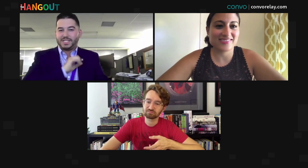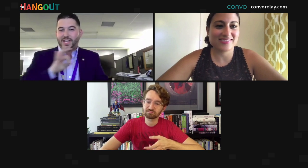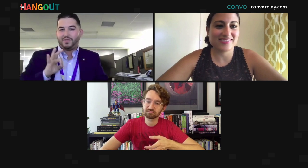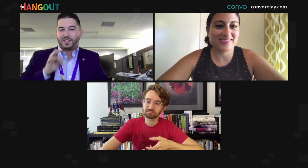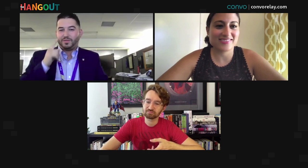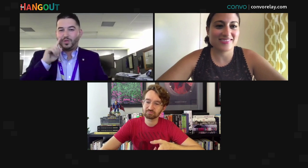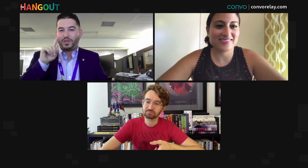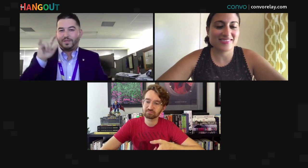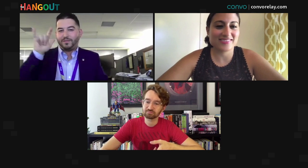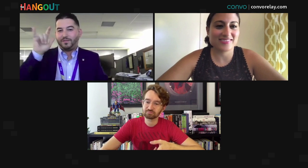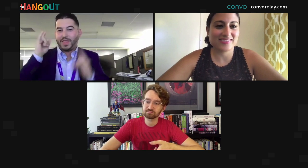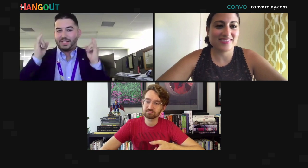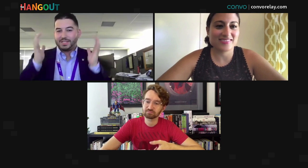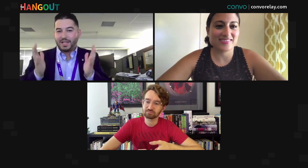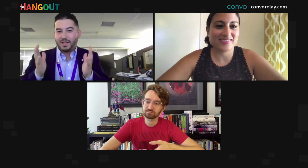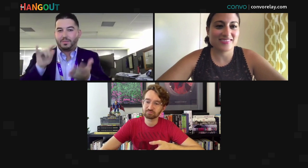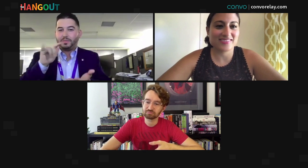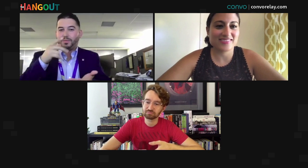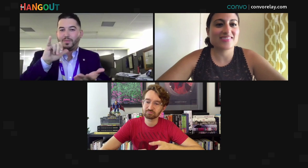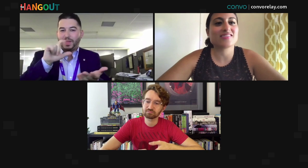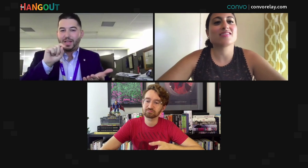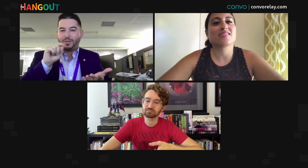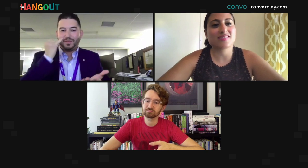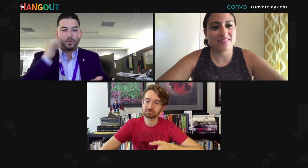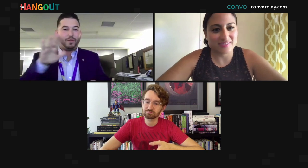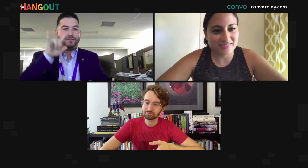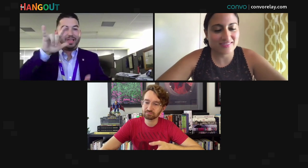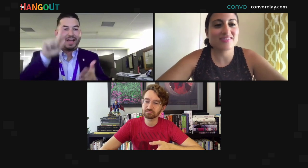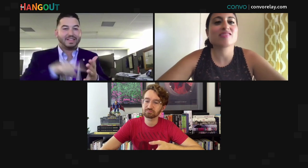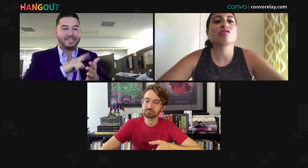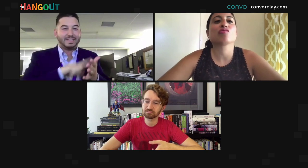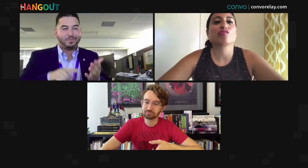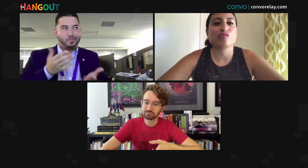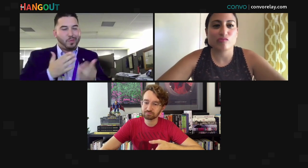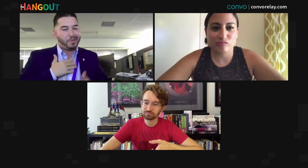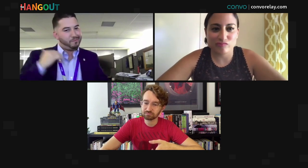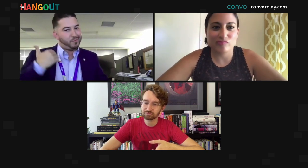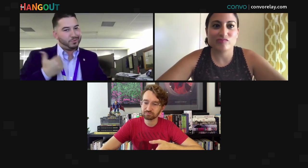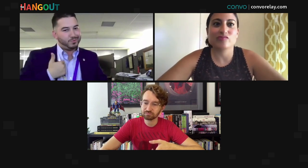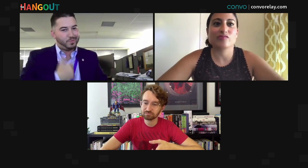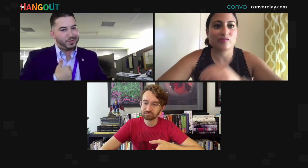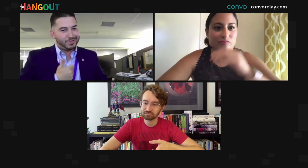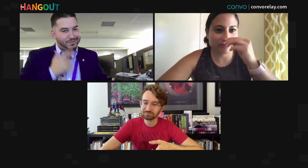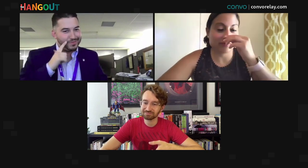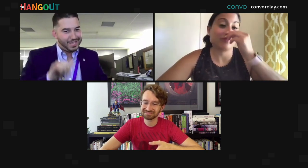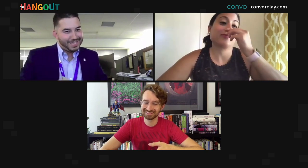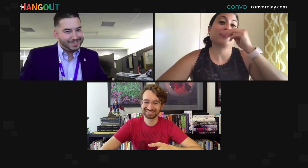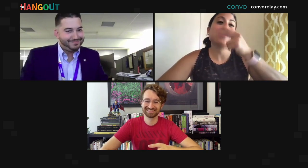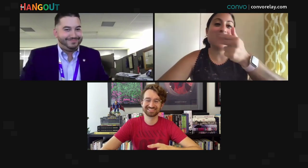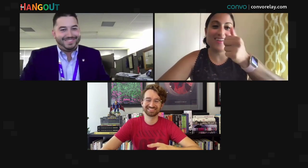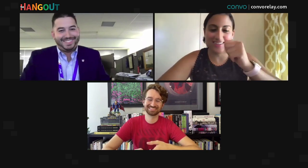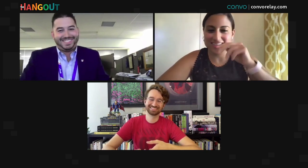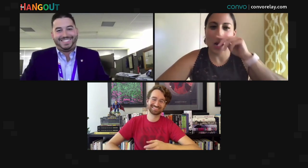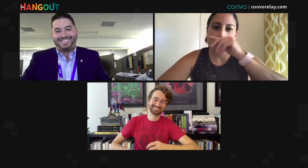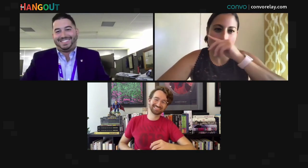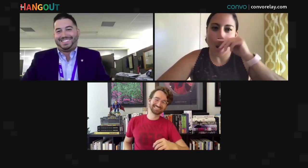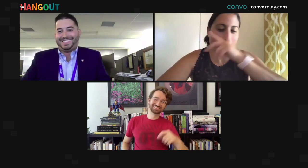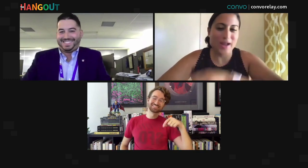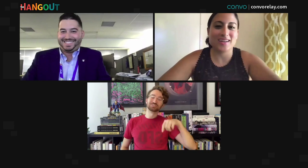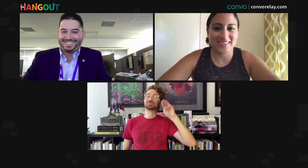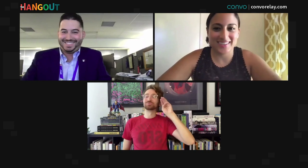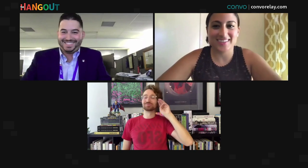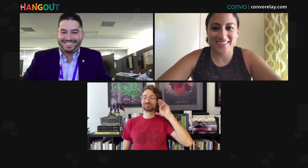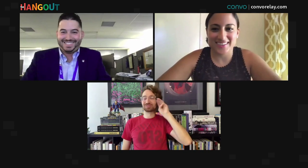So I am responsible for all of the staff coordination for airlines and pilots. Let's say there's a flight